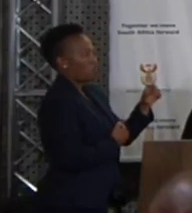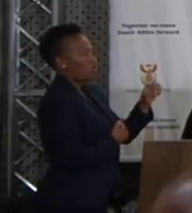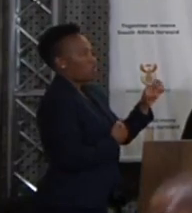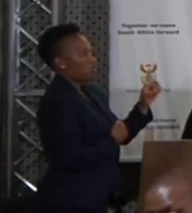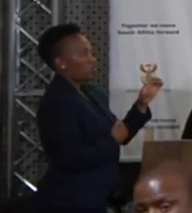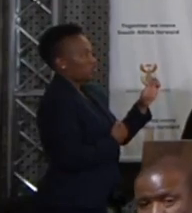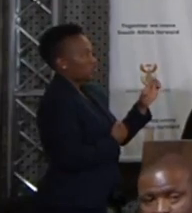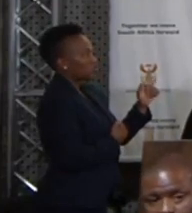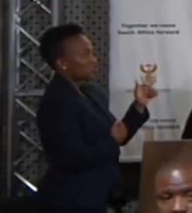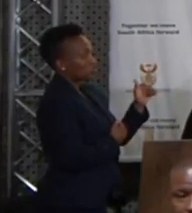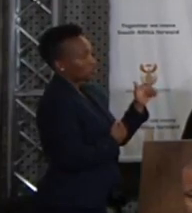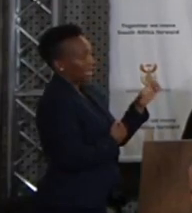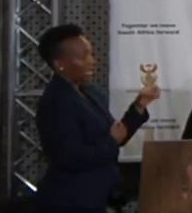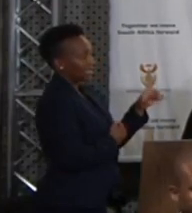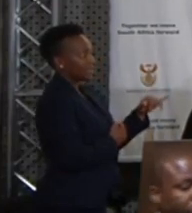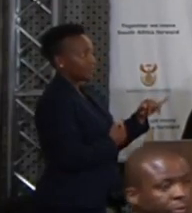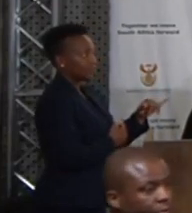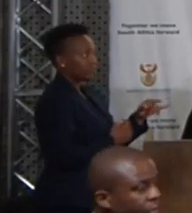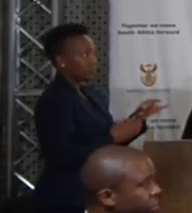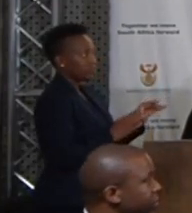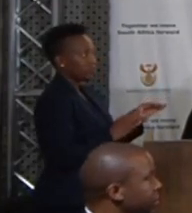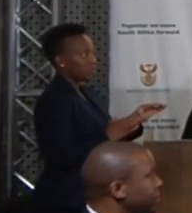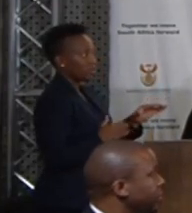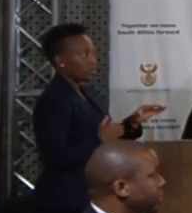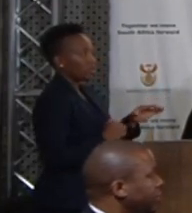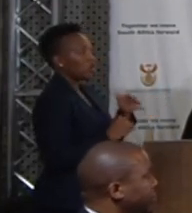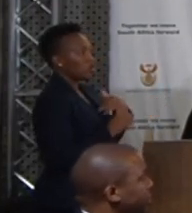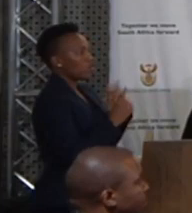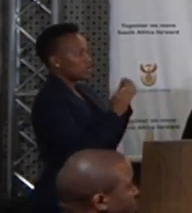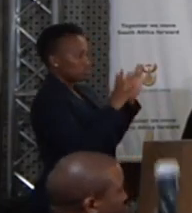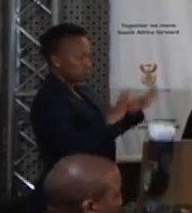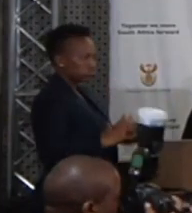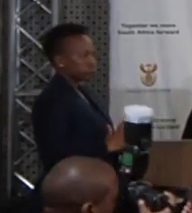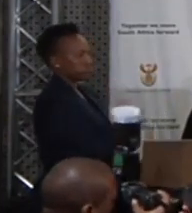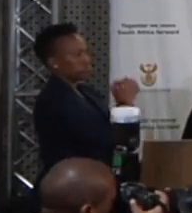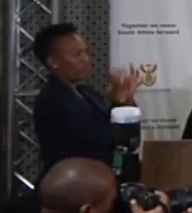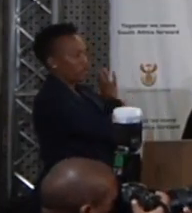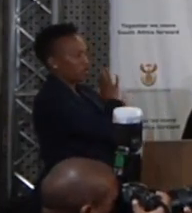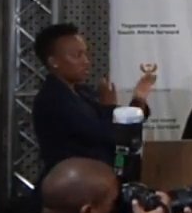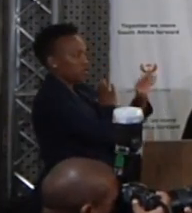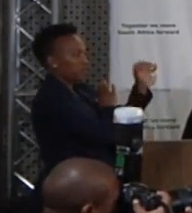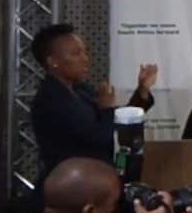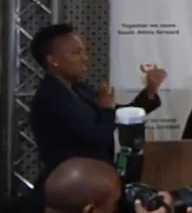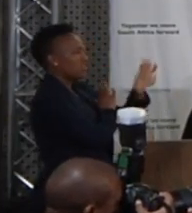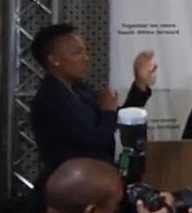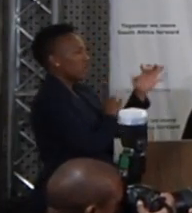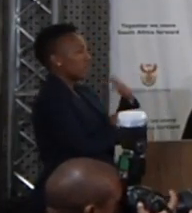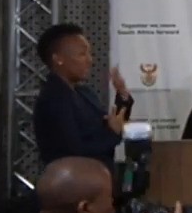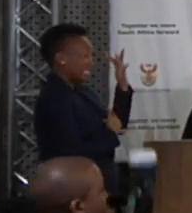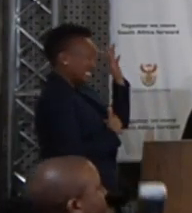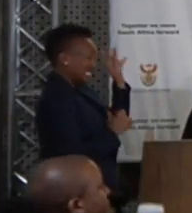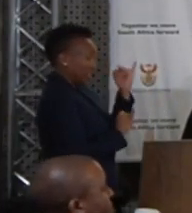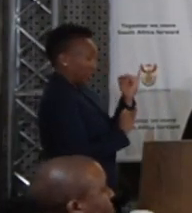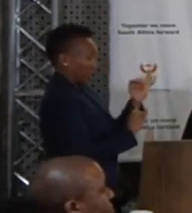Again, we are doing all this in our fight as a nation against this deadly disease,